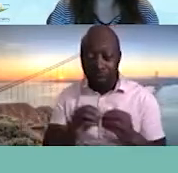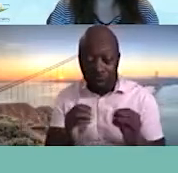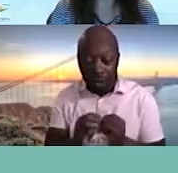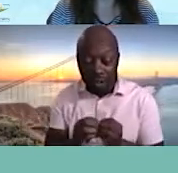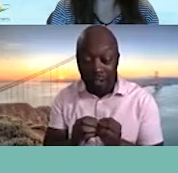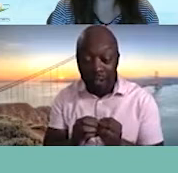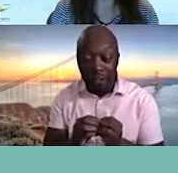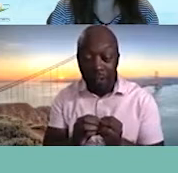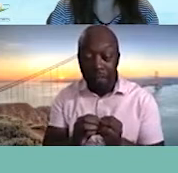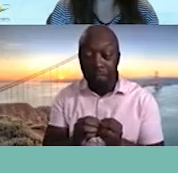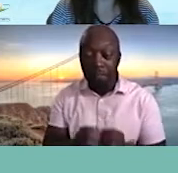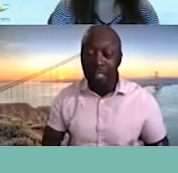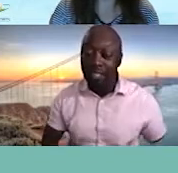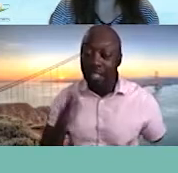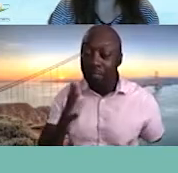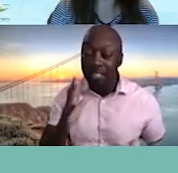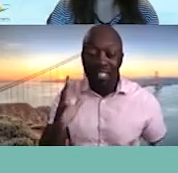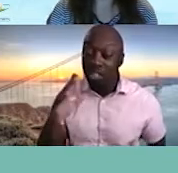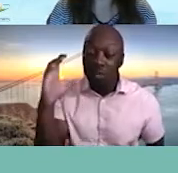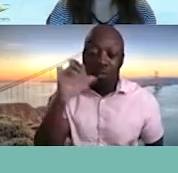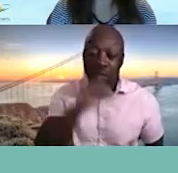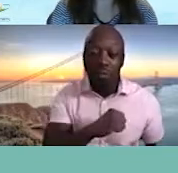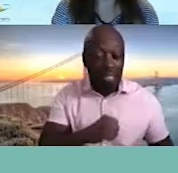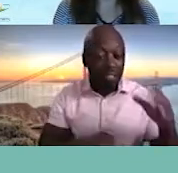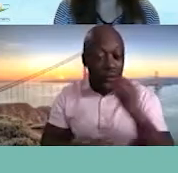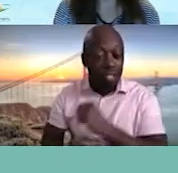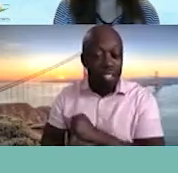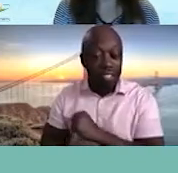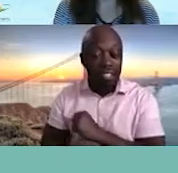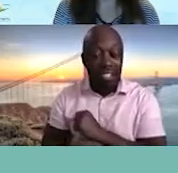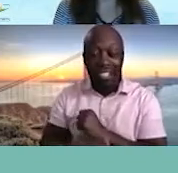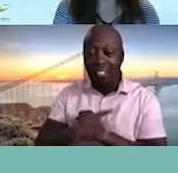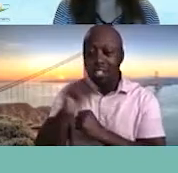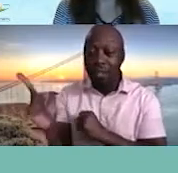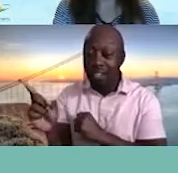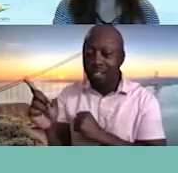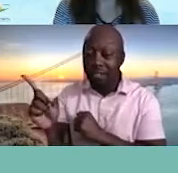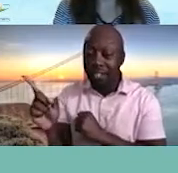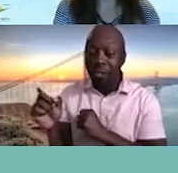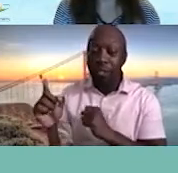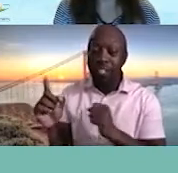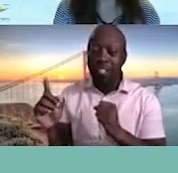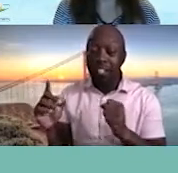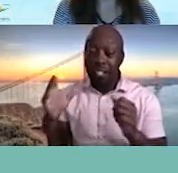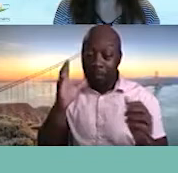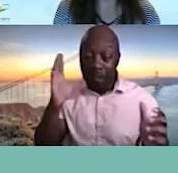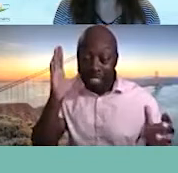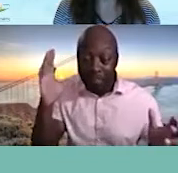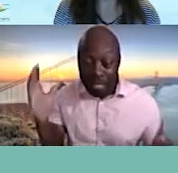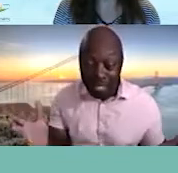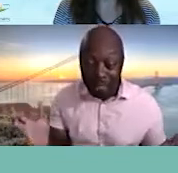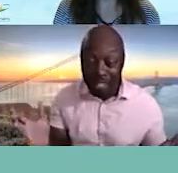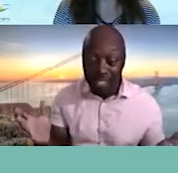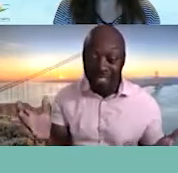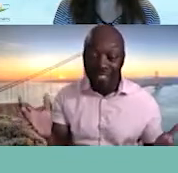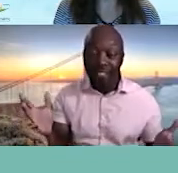as more. Some you will miss a few things. And there's going to be another video where parents